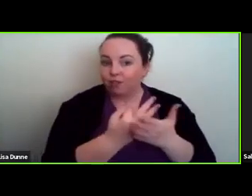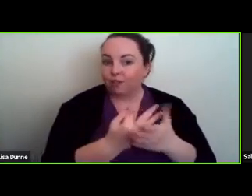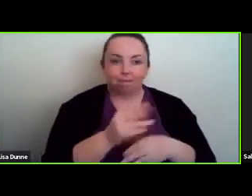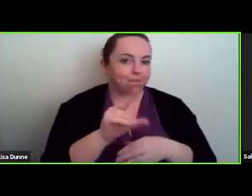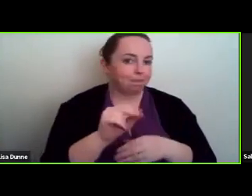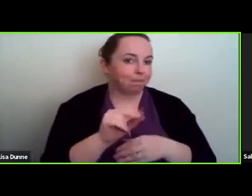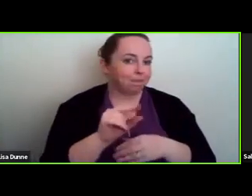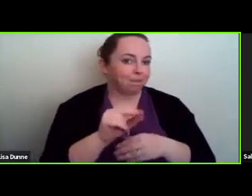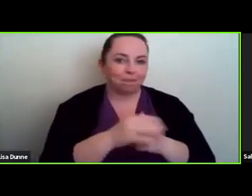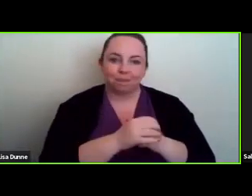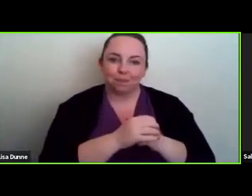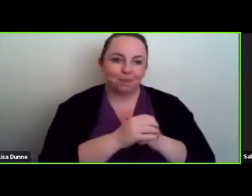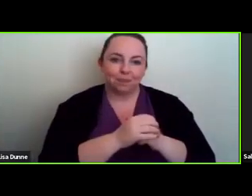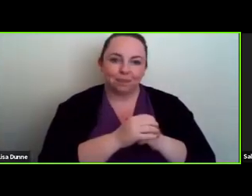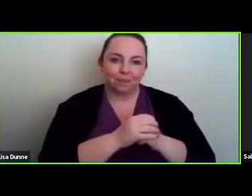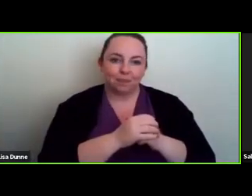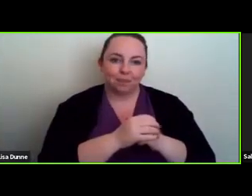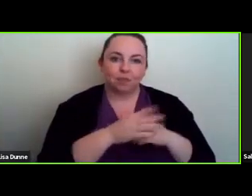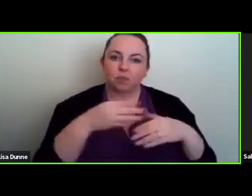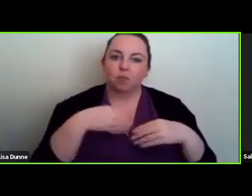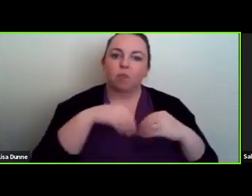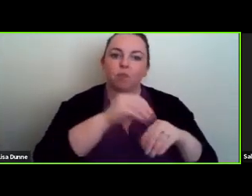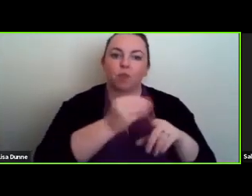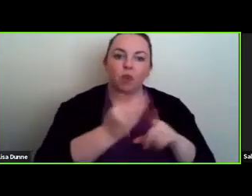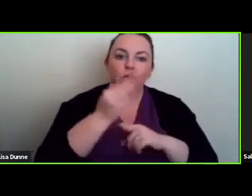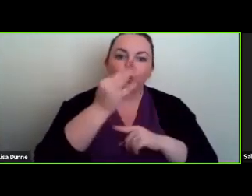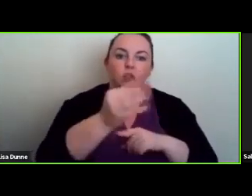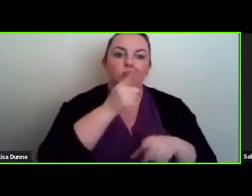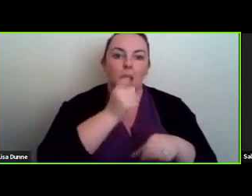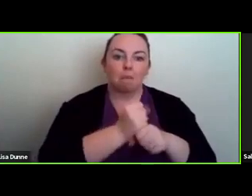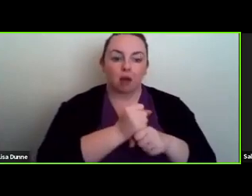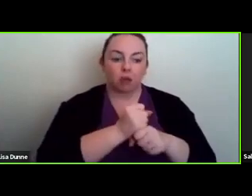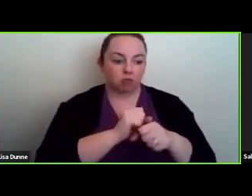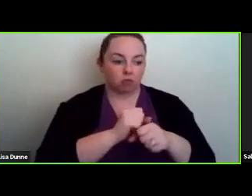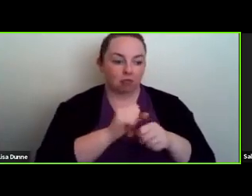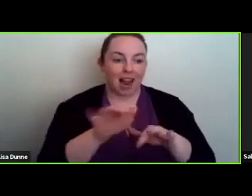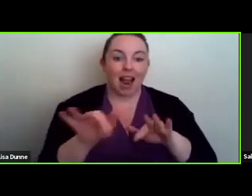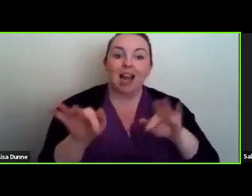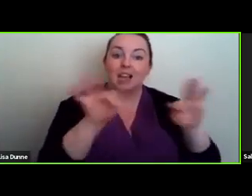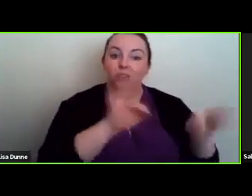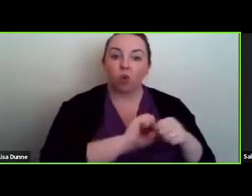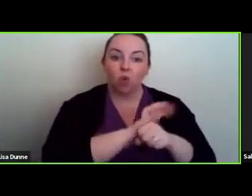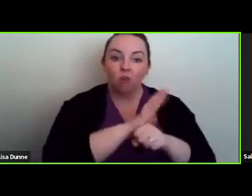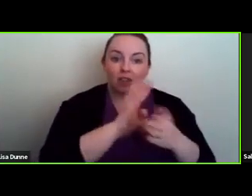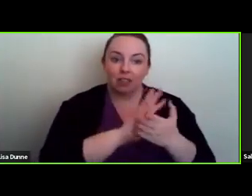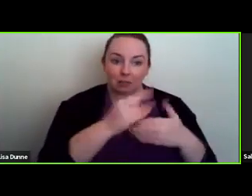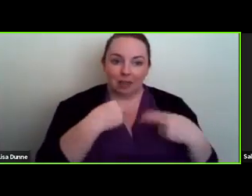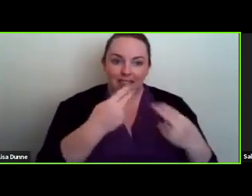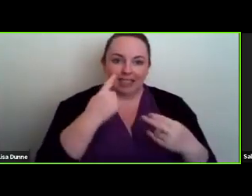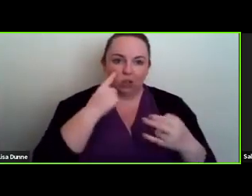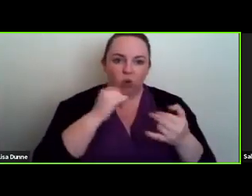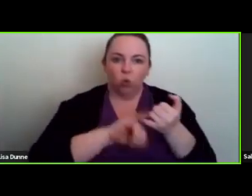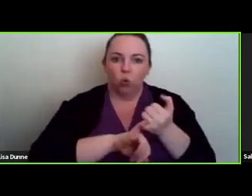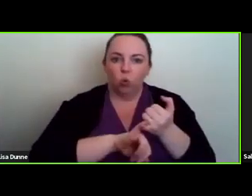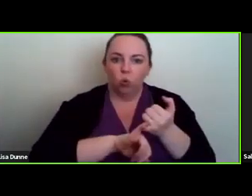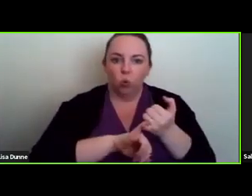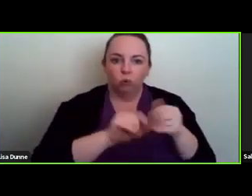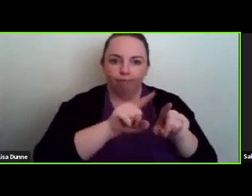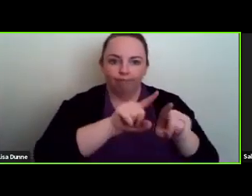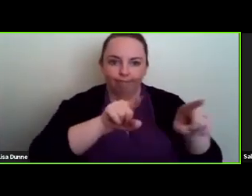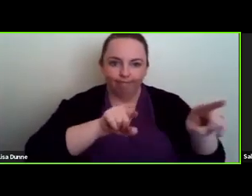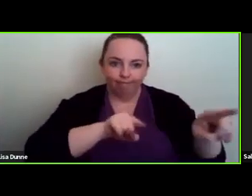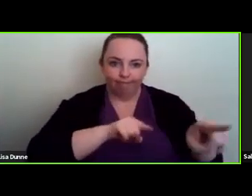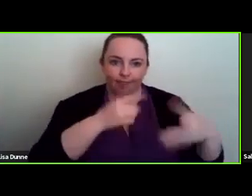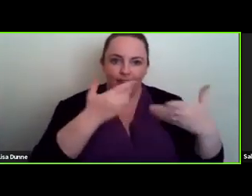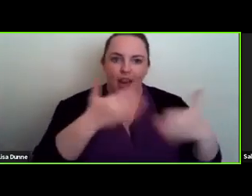included. Moving forward and going beyond COVID-19, we will need to look in who is left behind and actually bring them